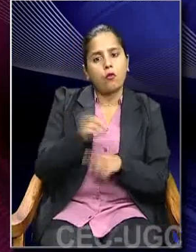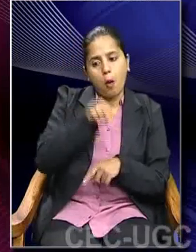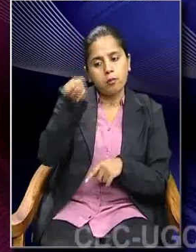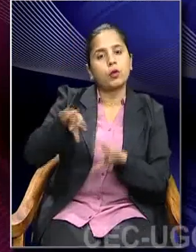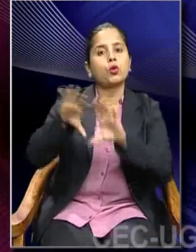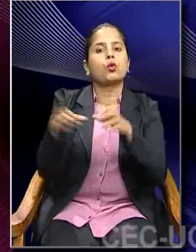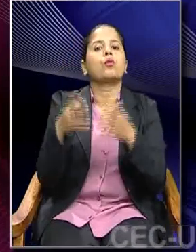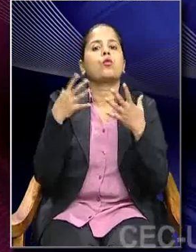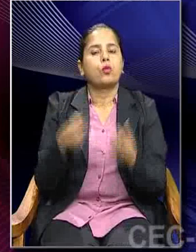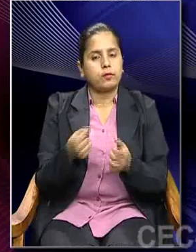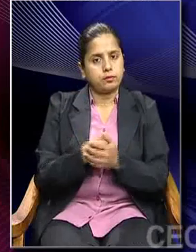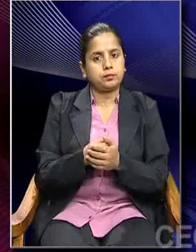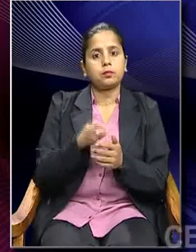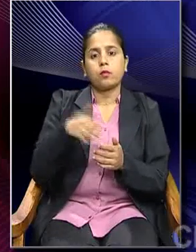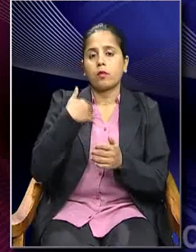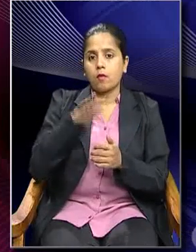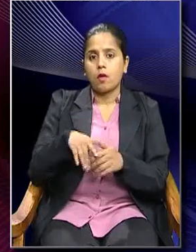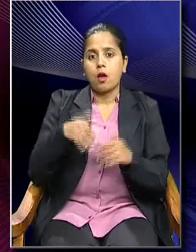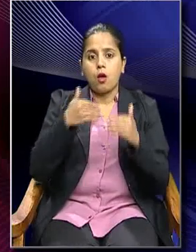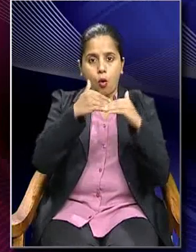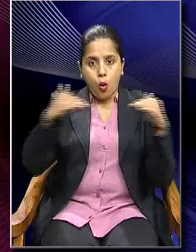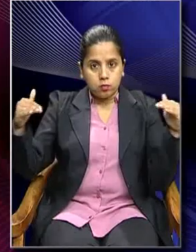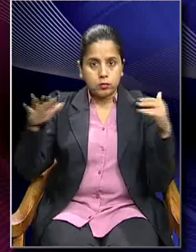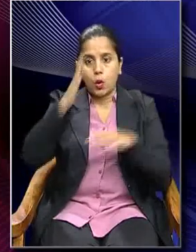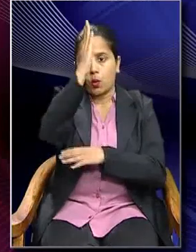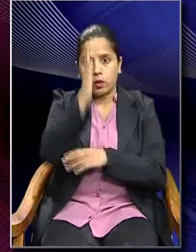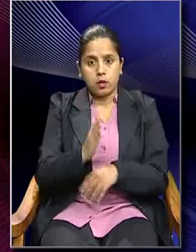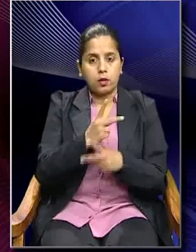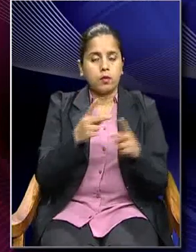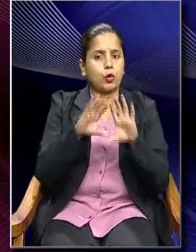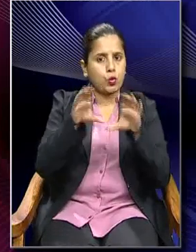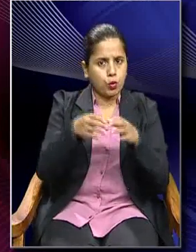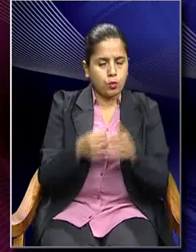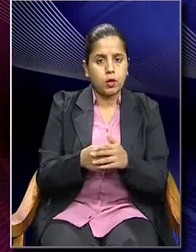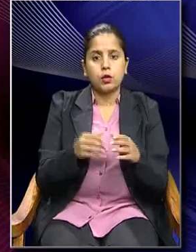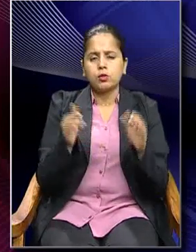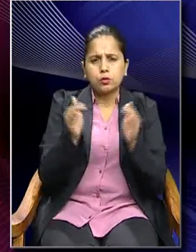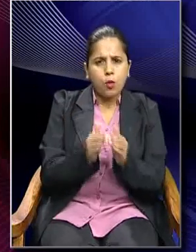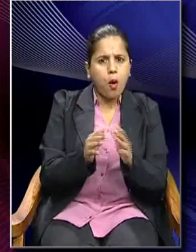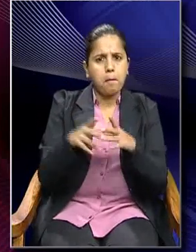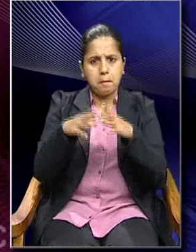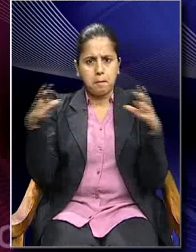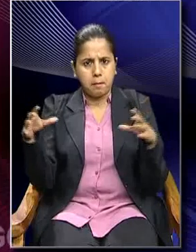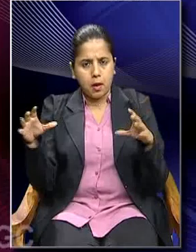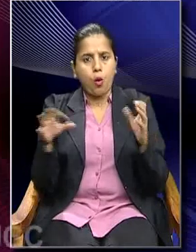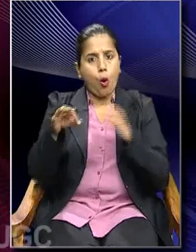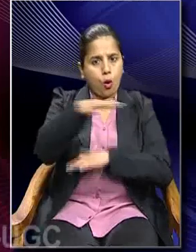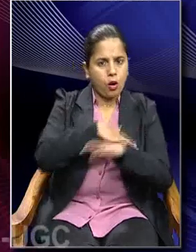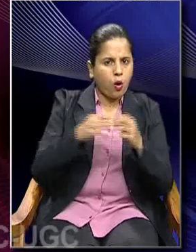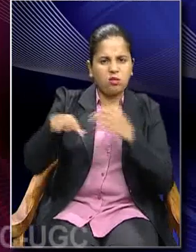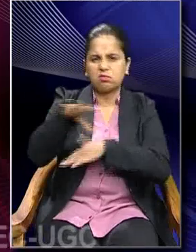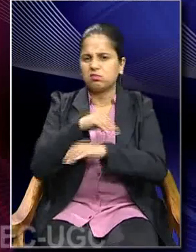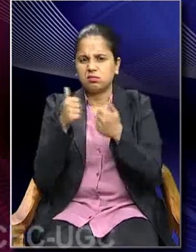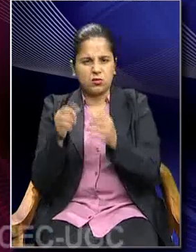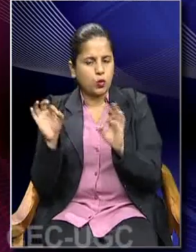group. Then we have horizontal and vertical group, small and large group, organized and unorganized